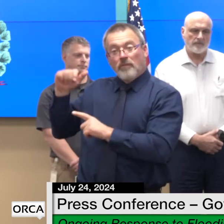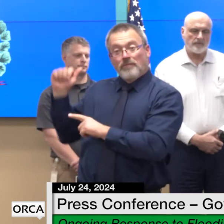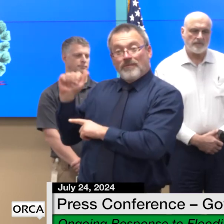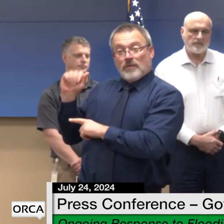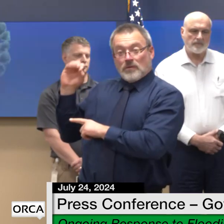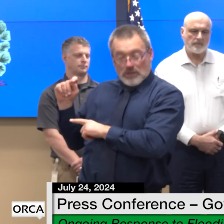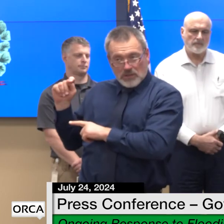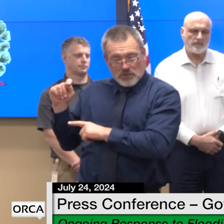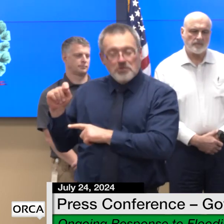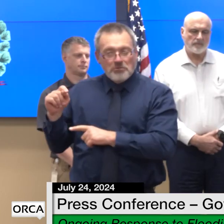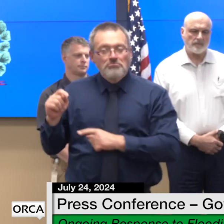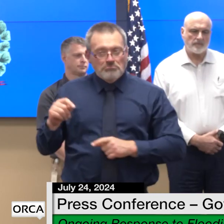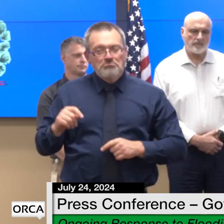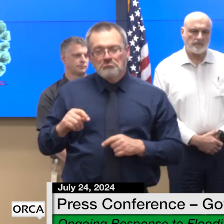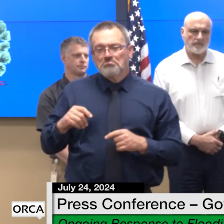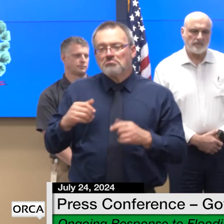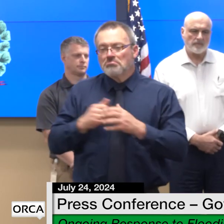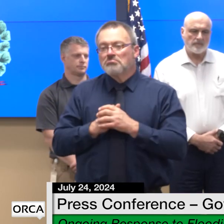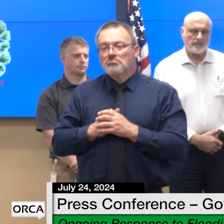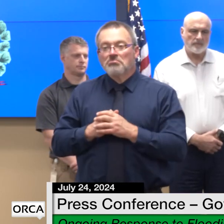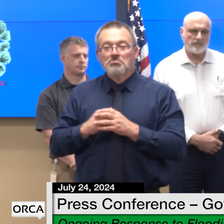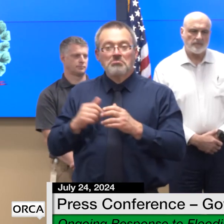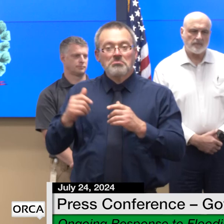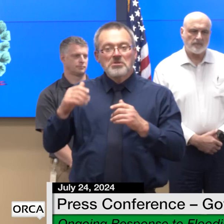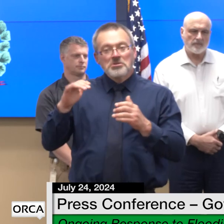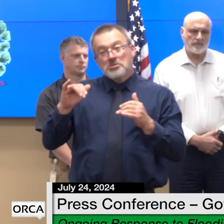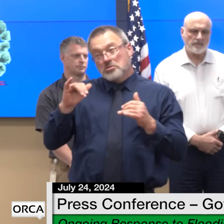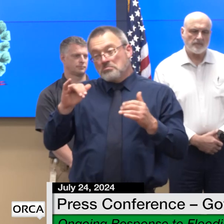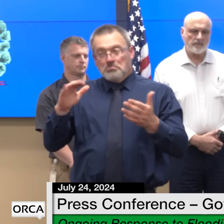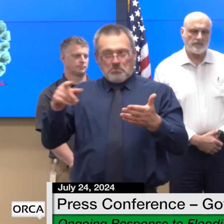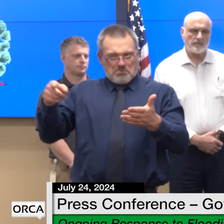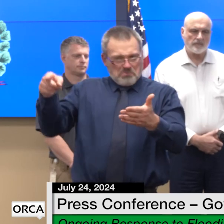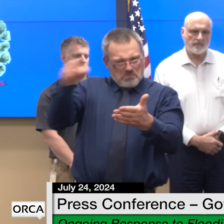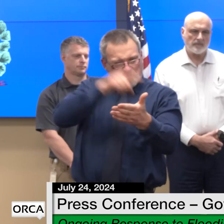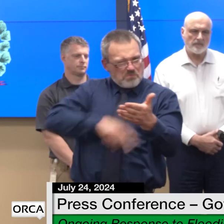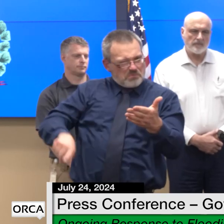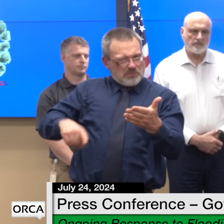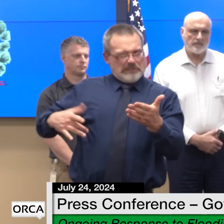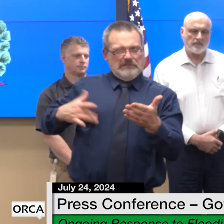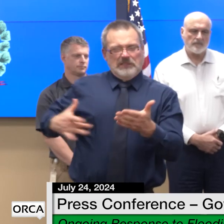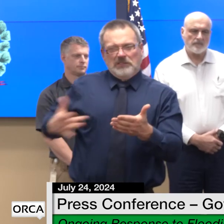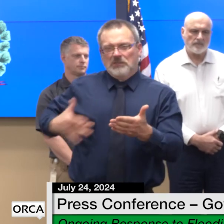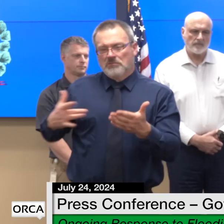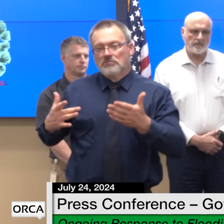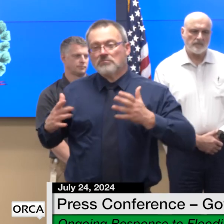Resources will likely be arriving next week. In the meantime, clean up,